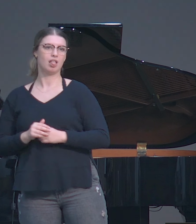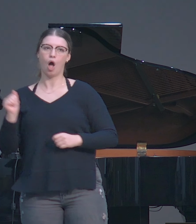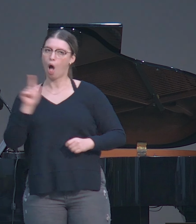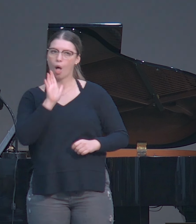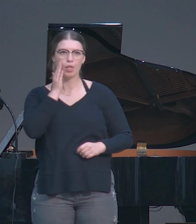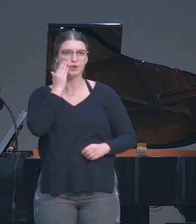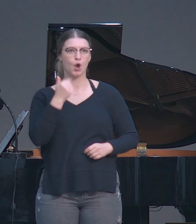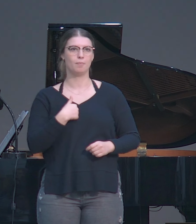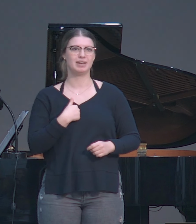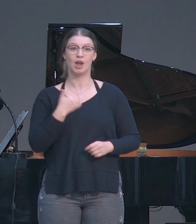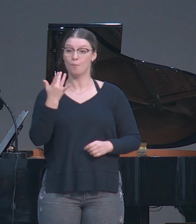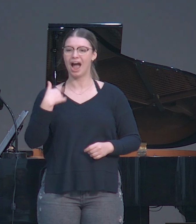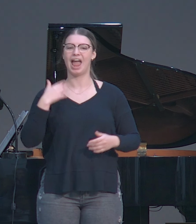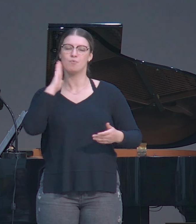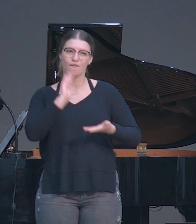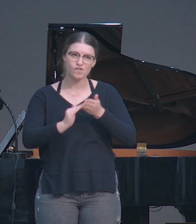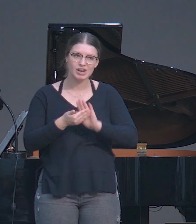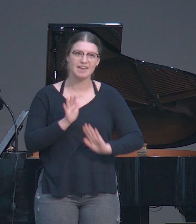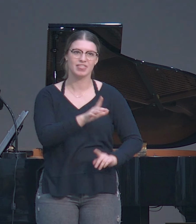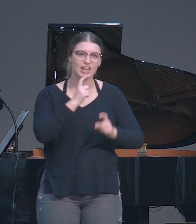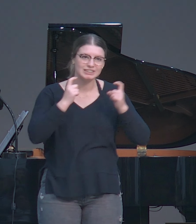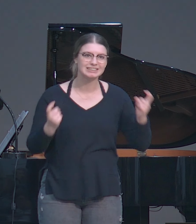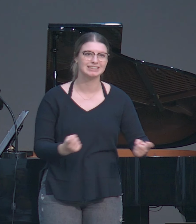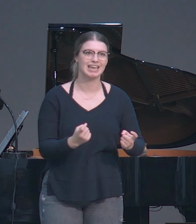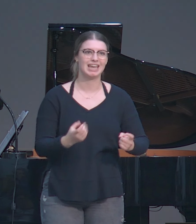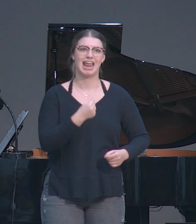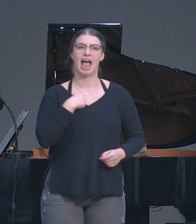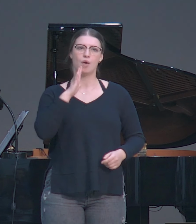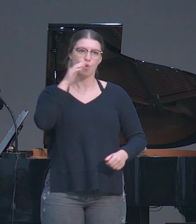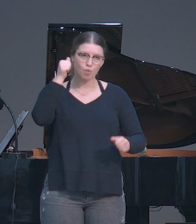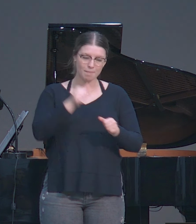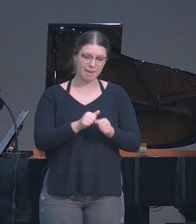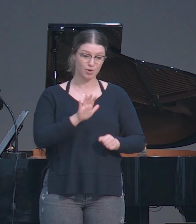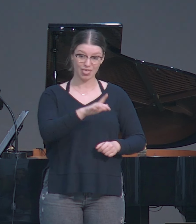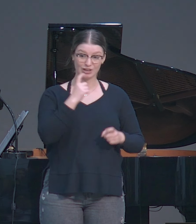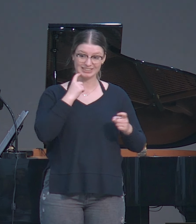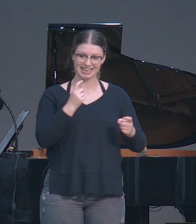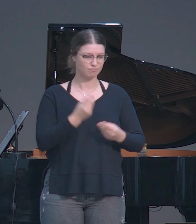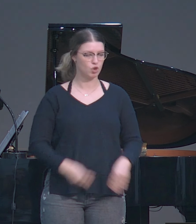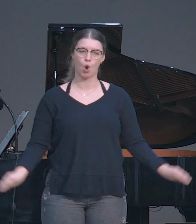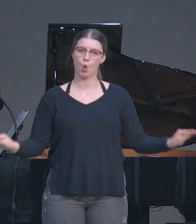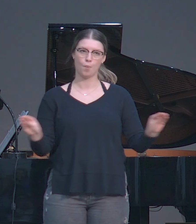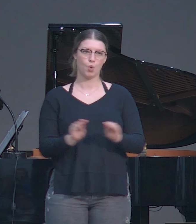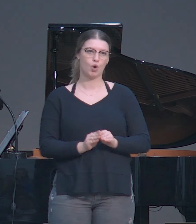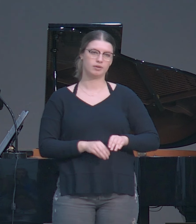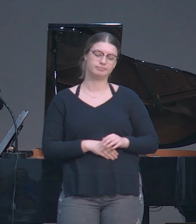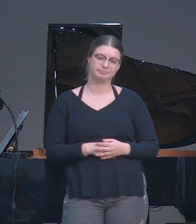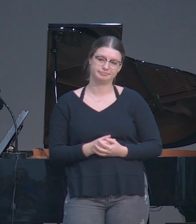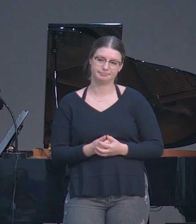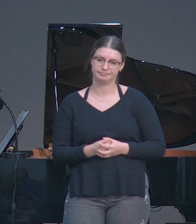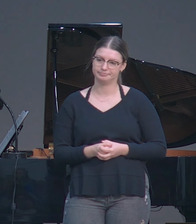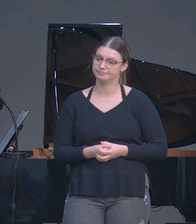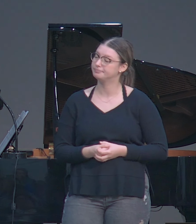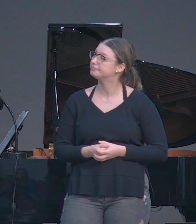forgive their iniquity, and I will remember their sin no